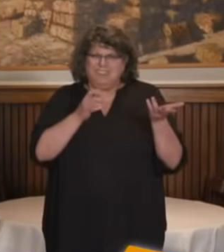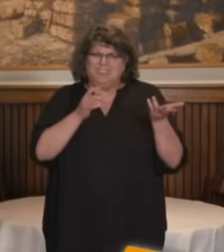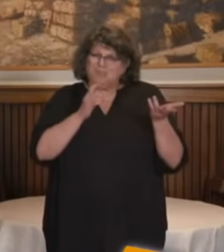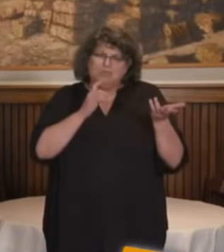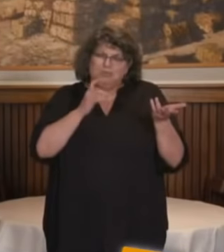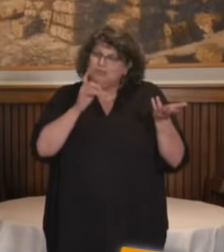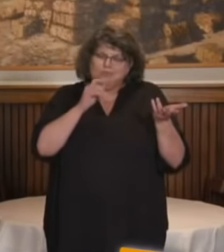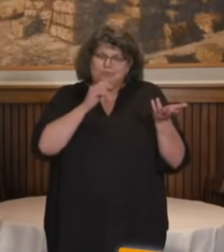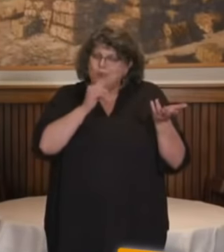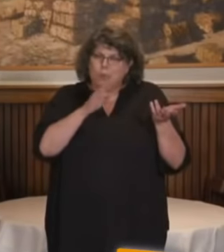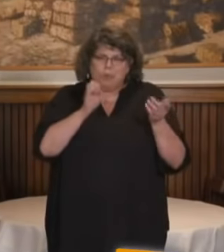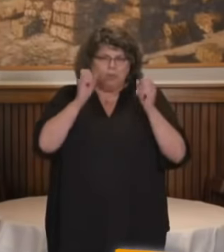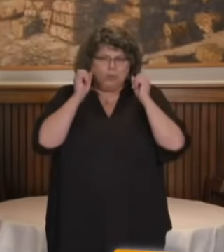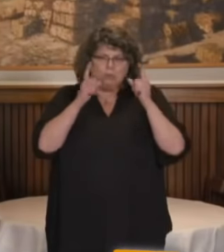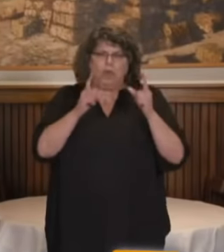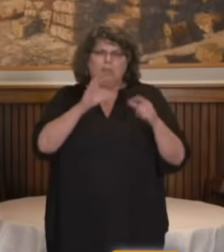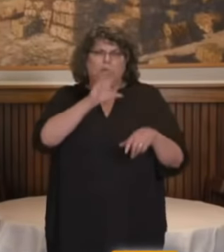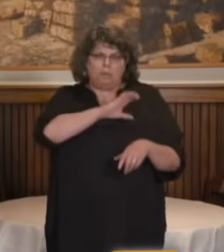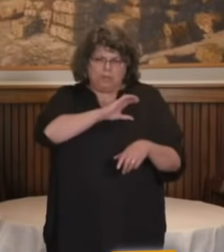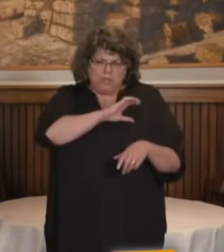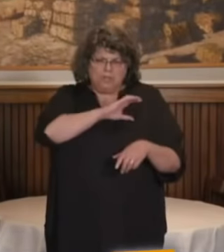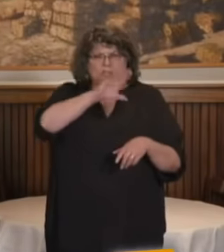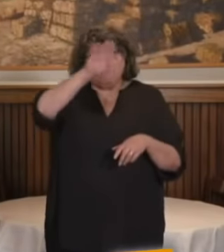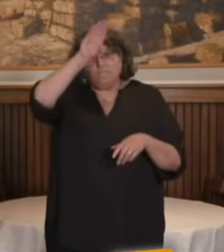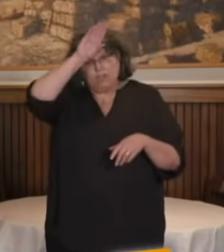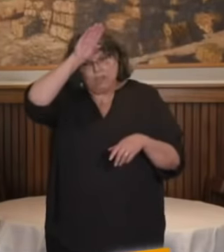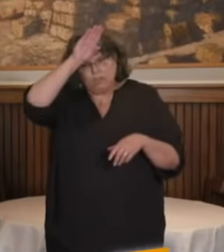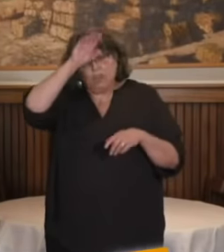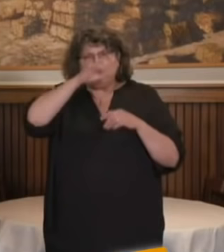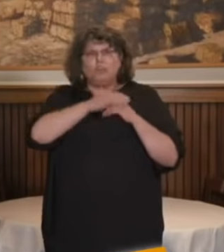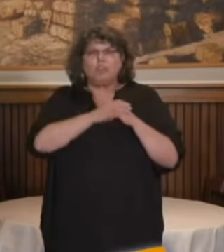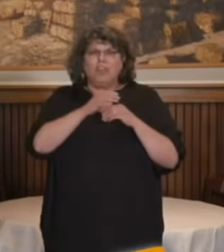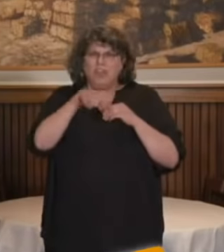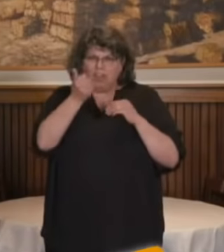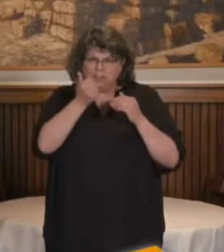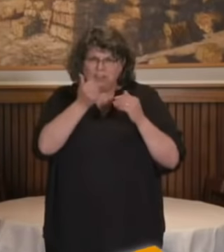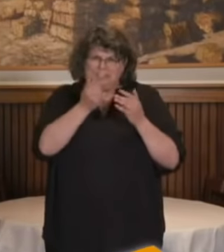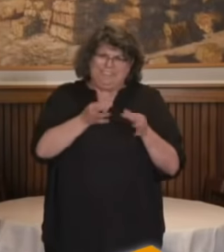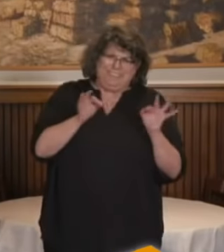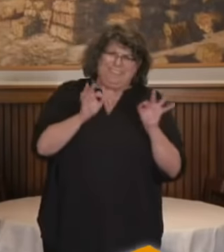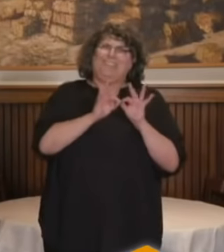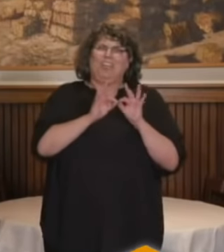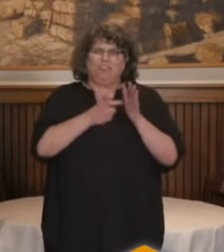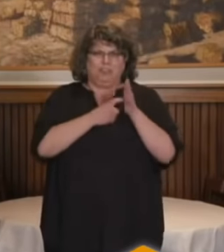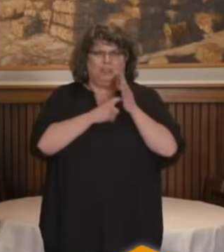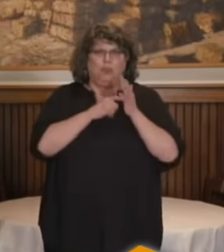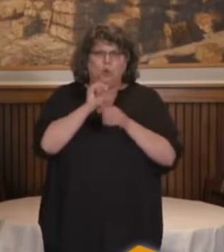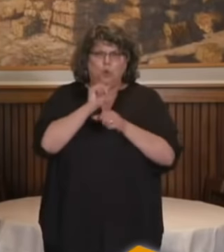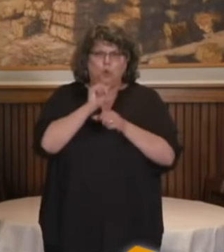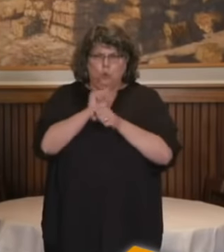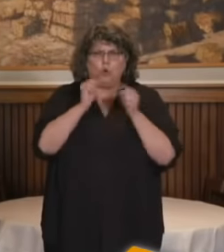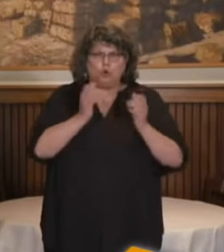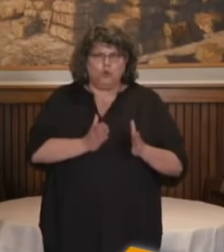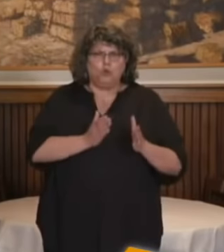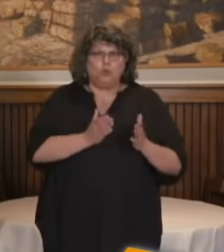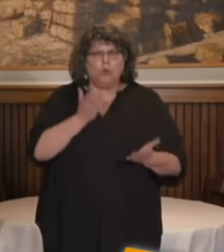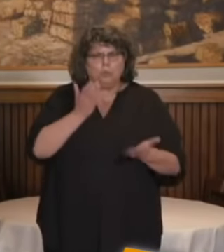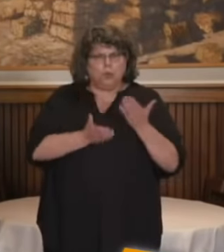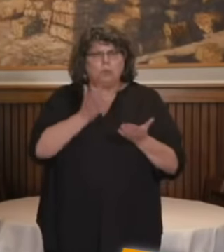be surprised that police officers and firefighters, other essential workers, will likely